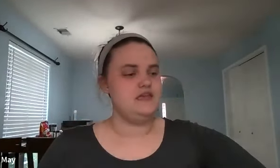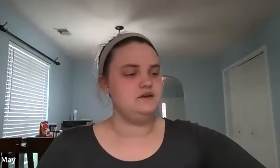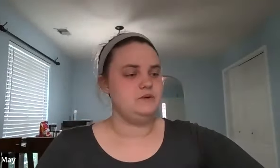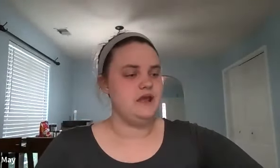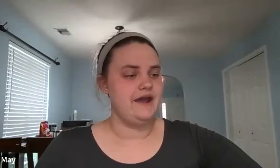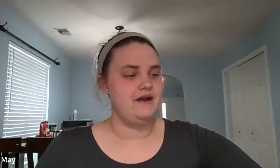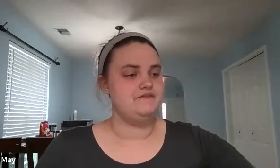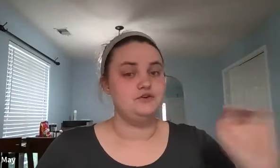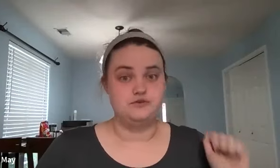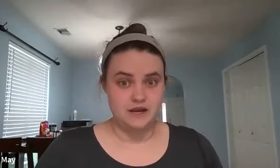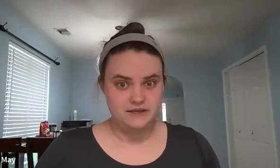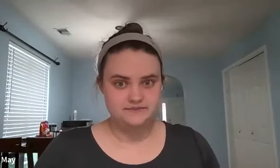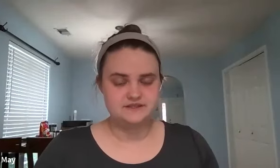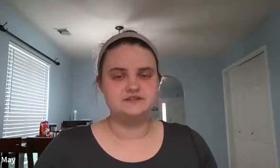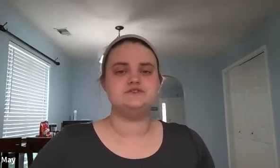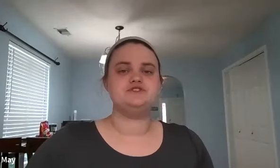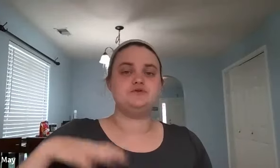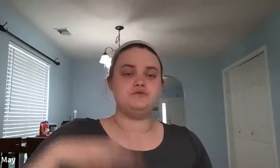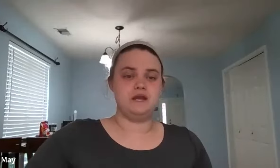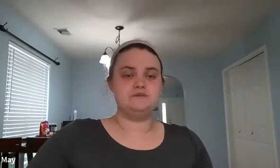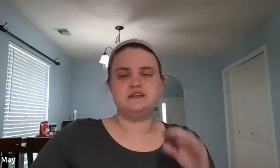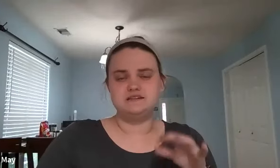Then we have grapes. So grapes, again, that